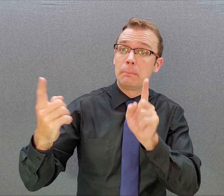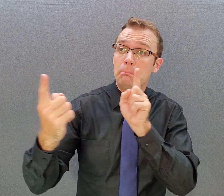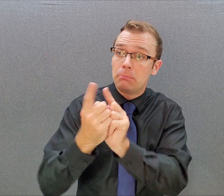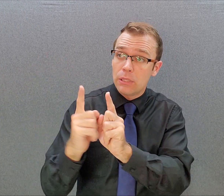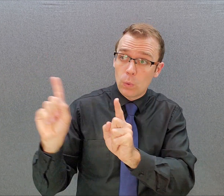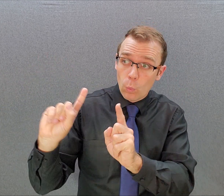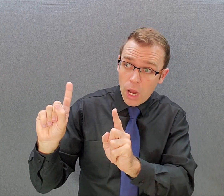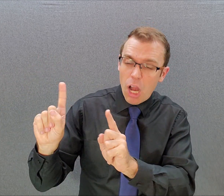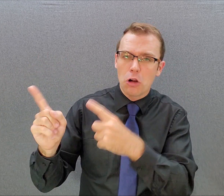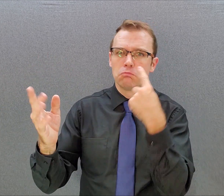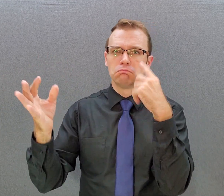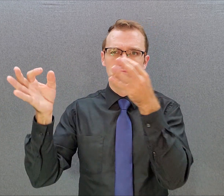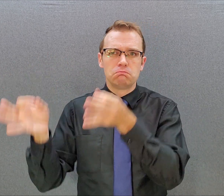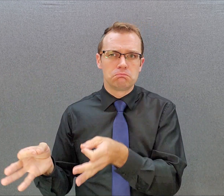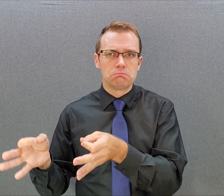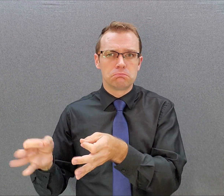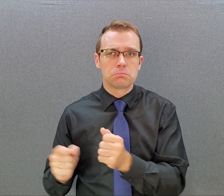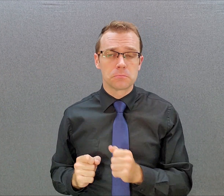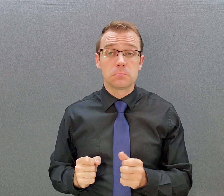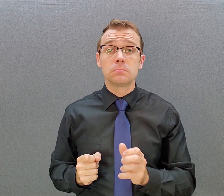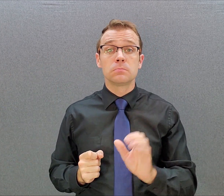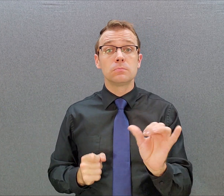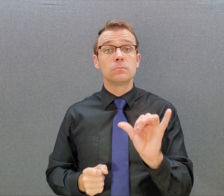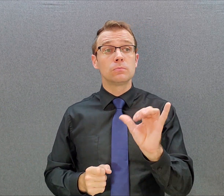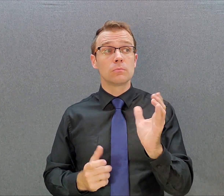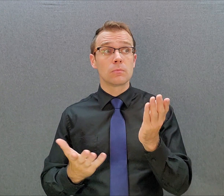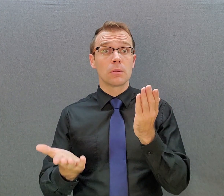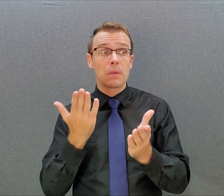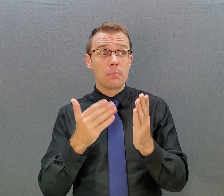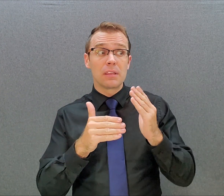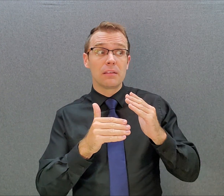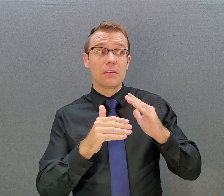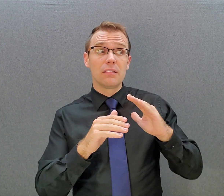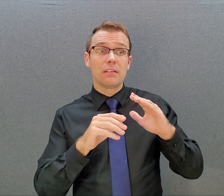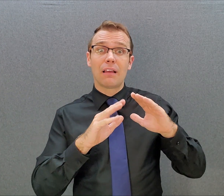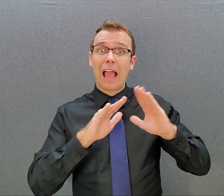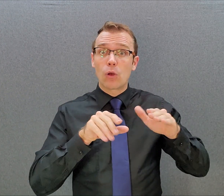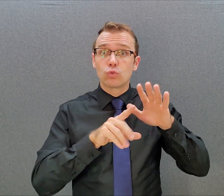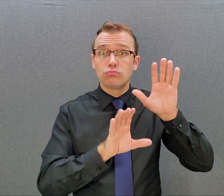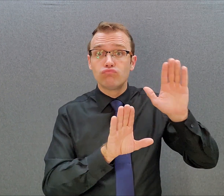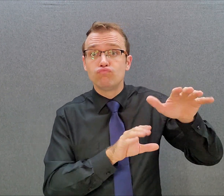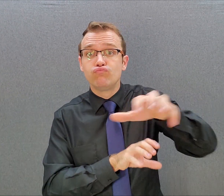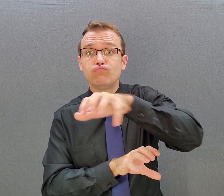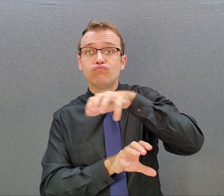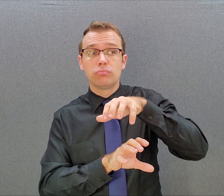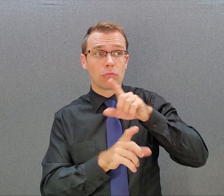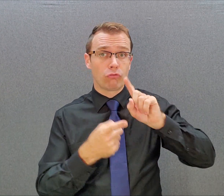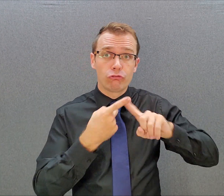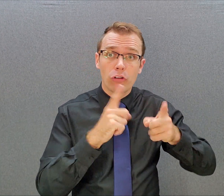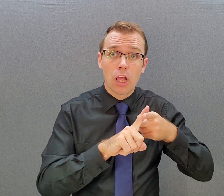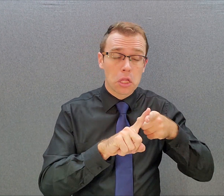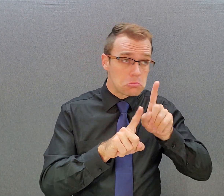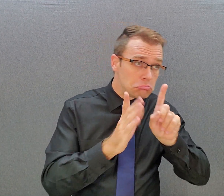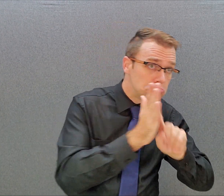in case of emergencies. You also may want to check on your neighbors or friends to see if you can help